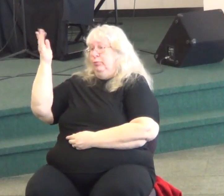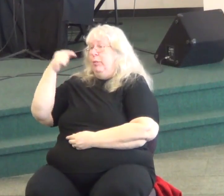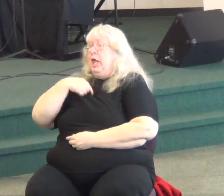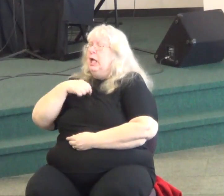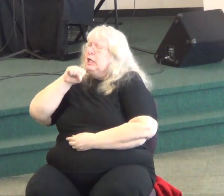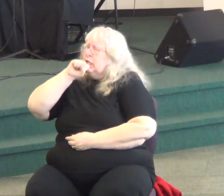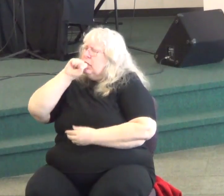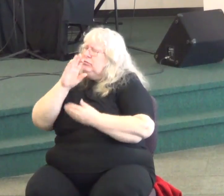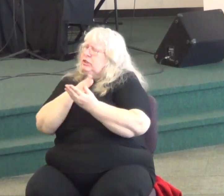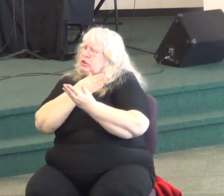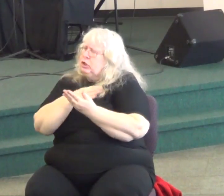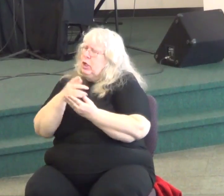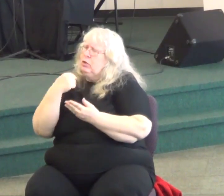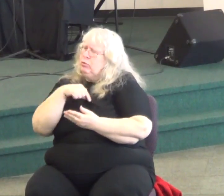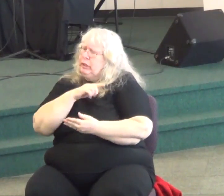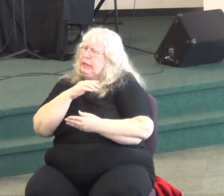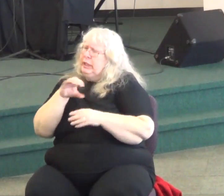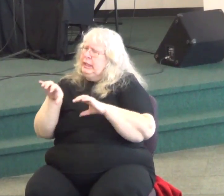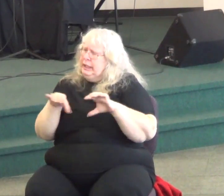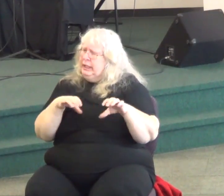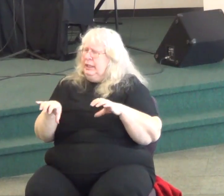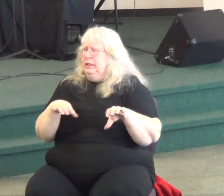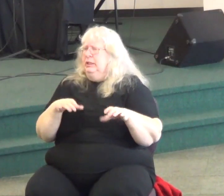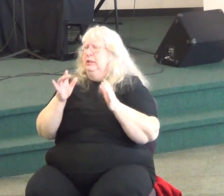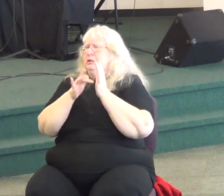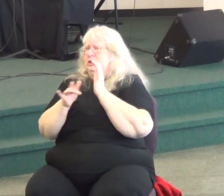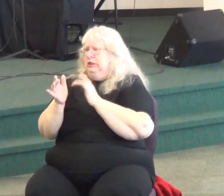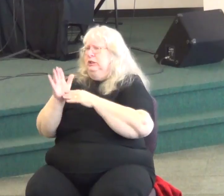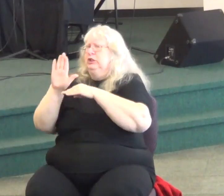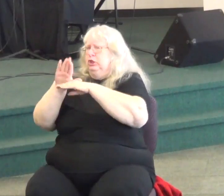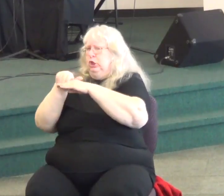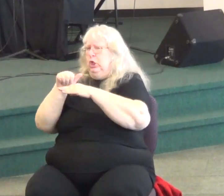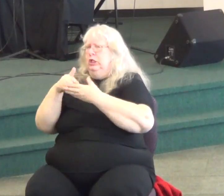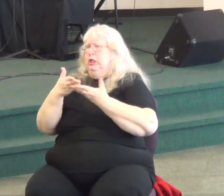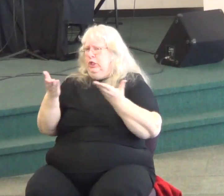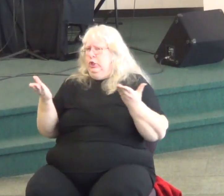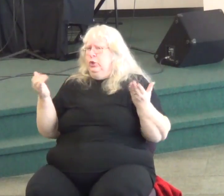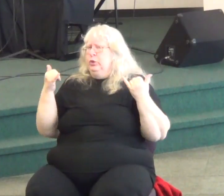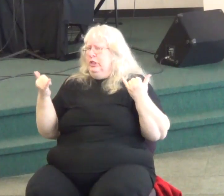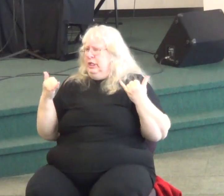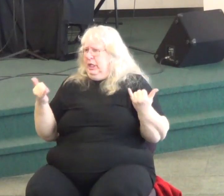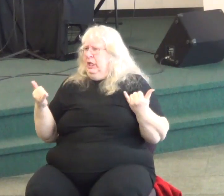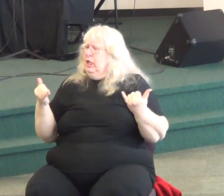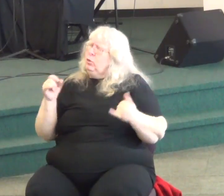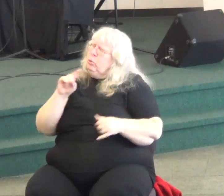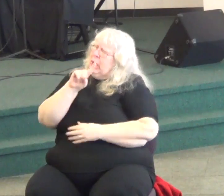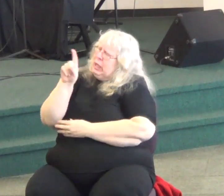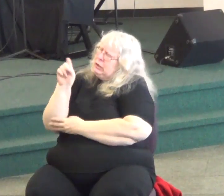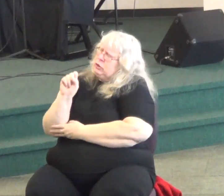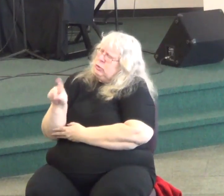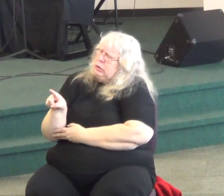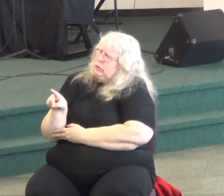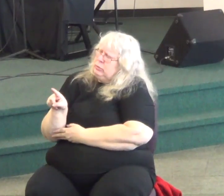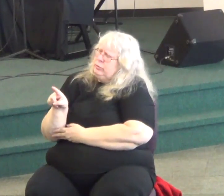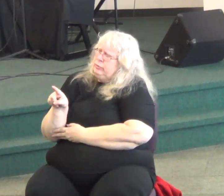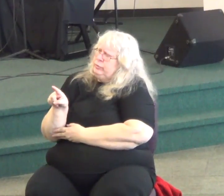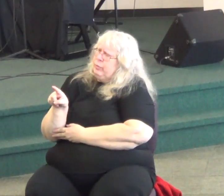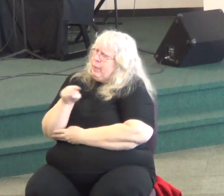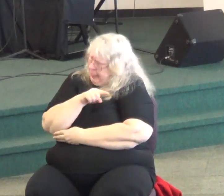Jesus is calling you today. And I want to ask you a question. Are you saved?